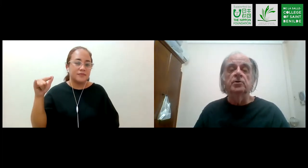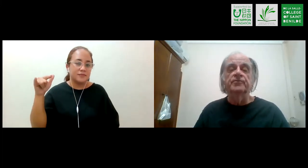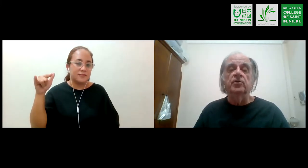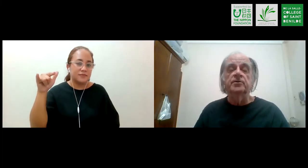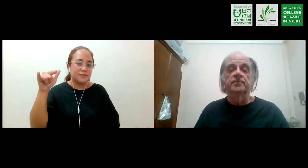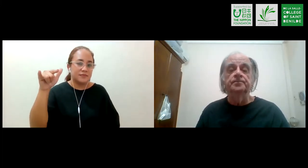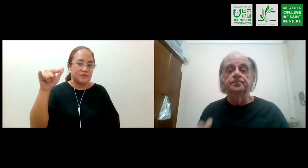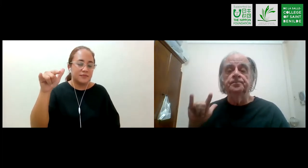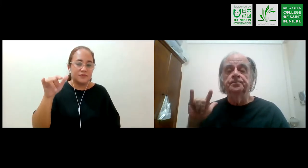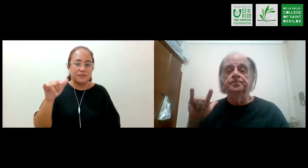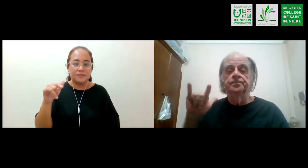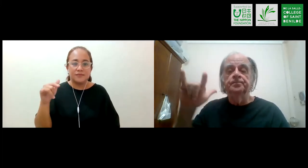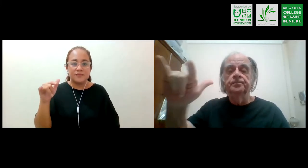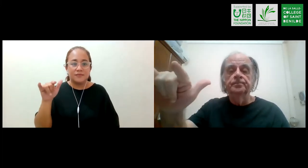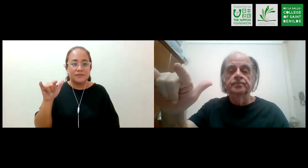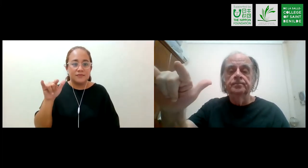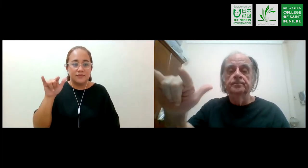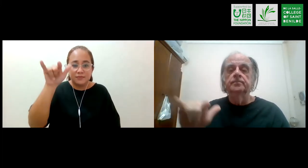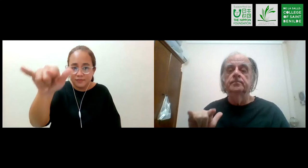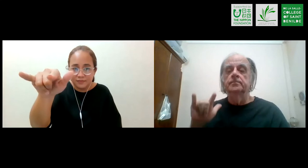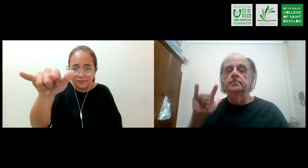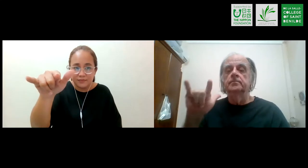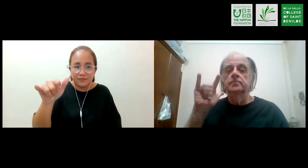which goes first?